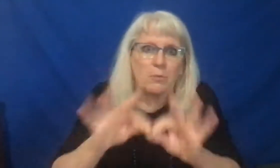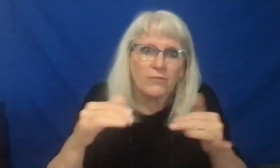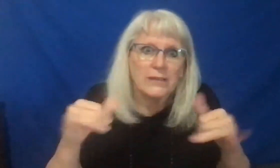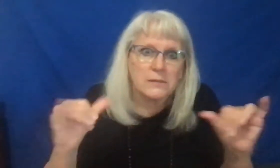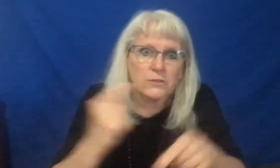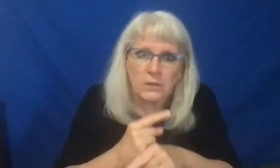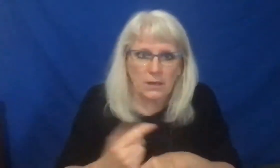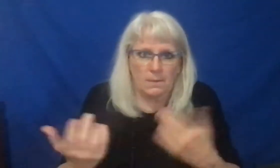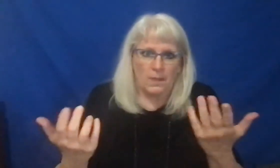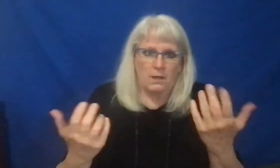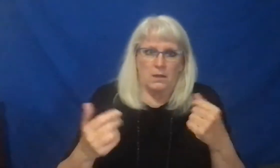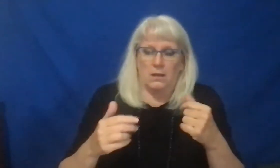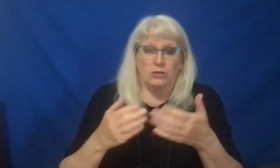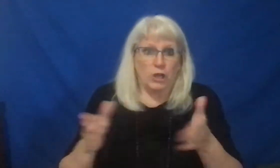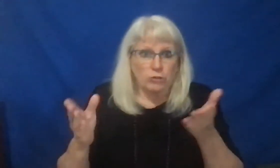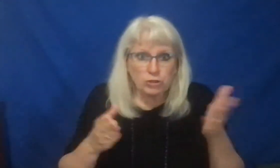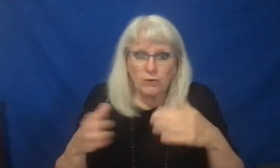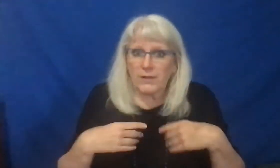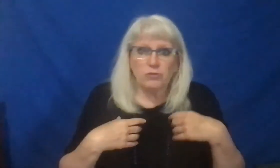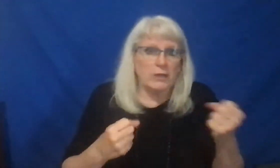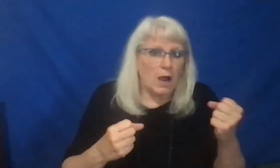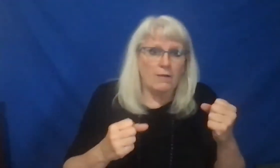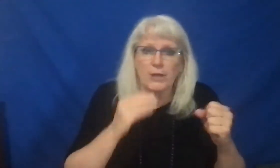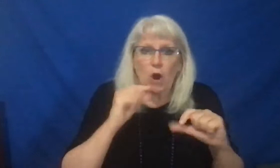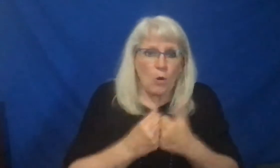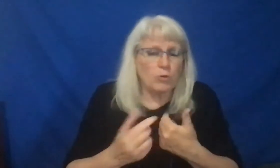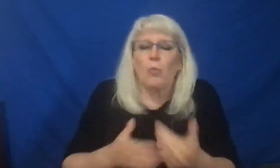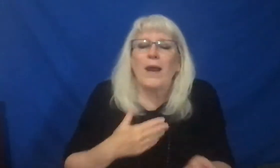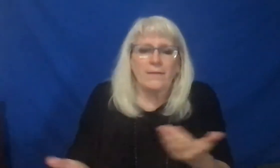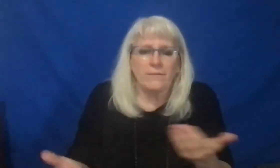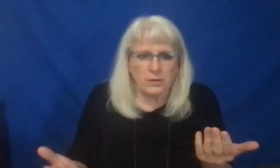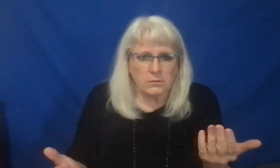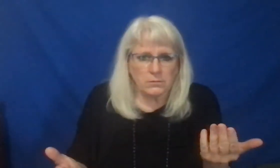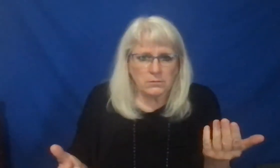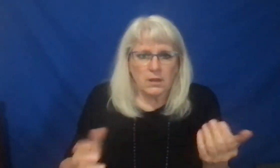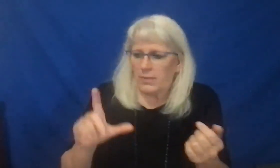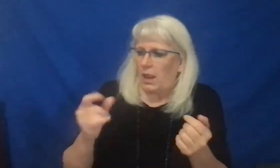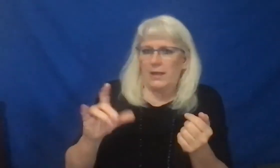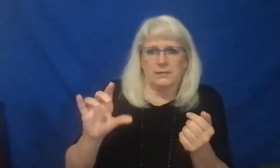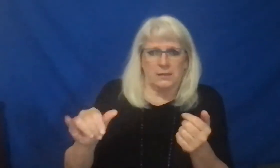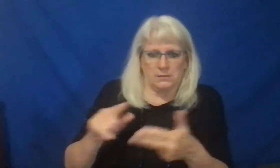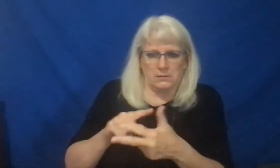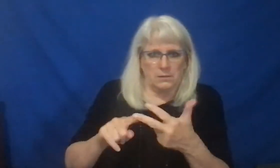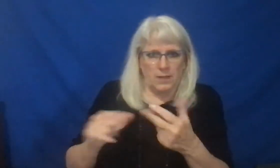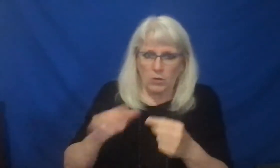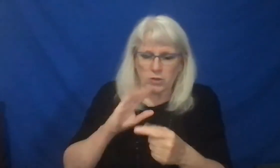it's general service or it's recovery, it's whatever legacy we're talking about, is this journey of learning, of growth,